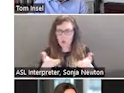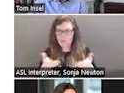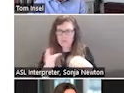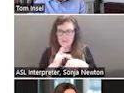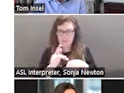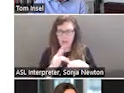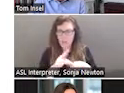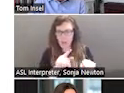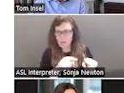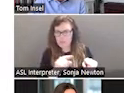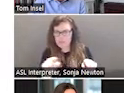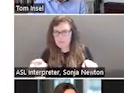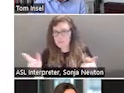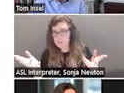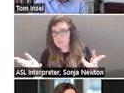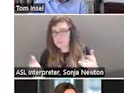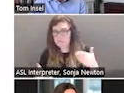next slide.